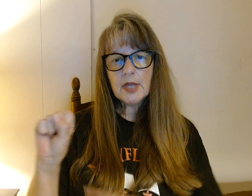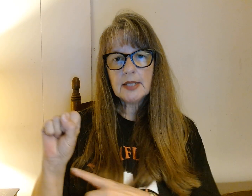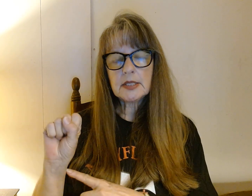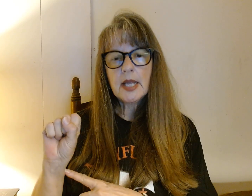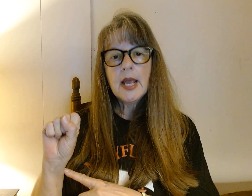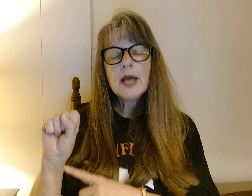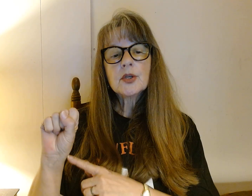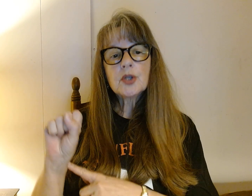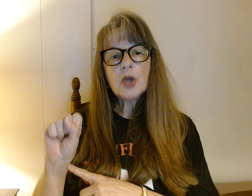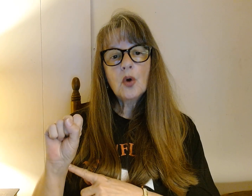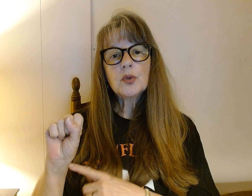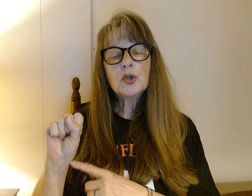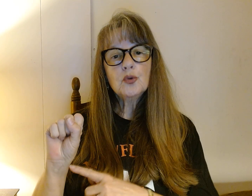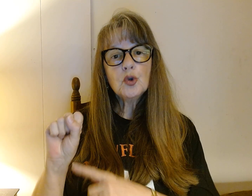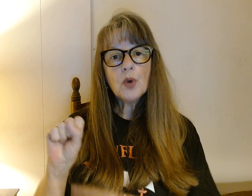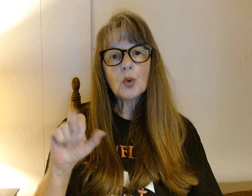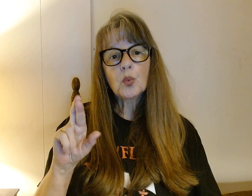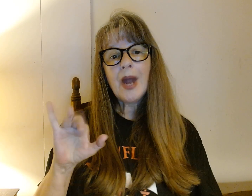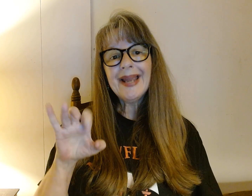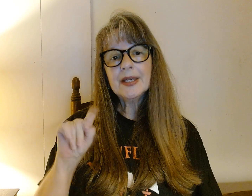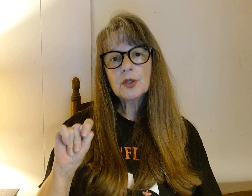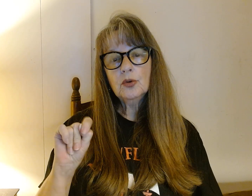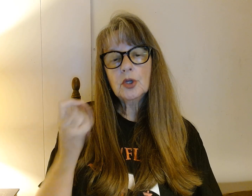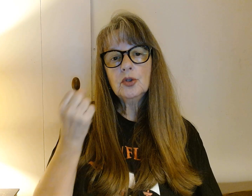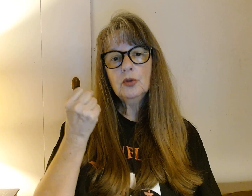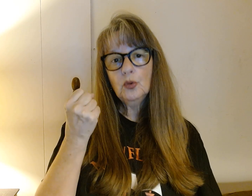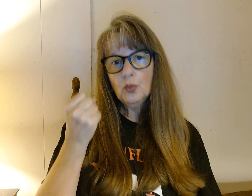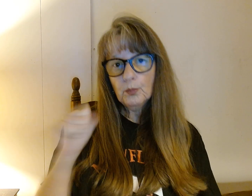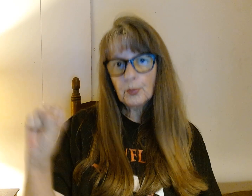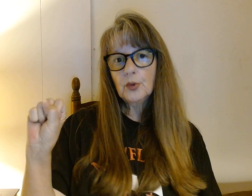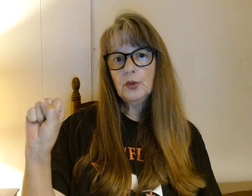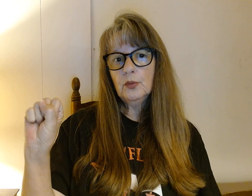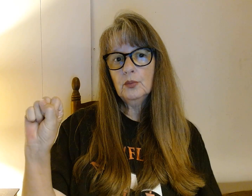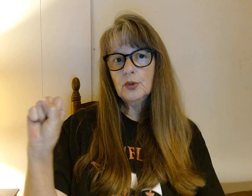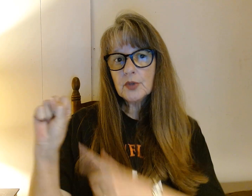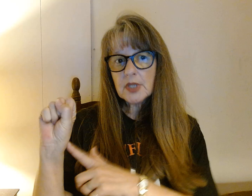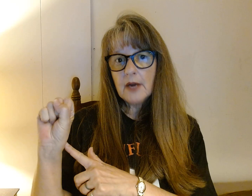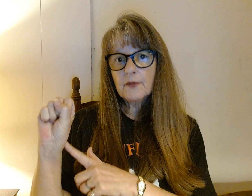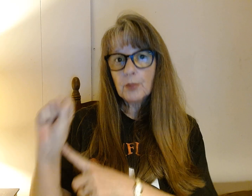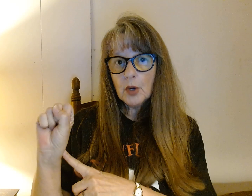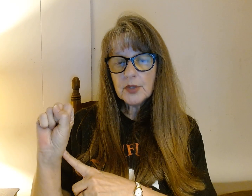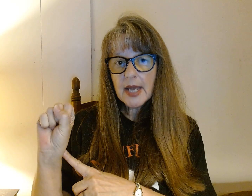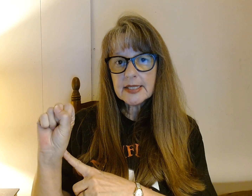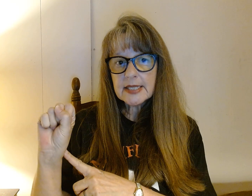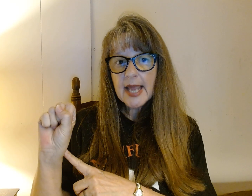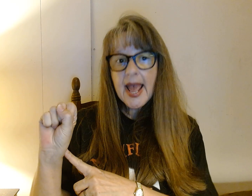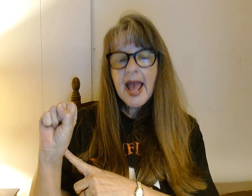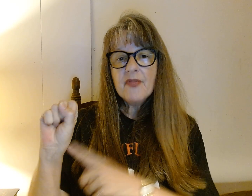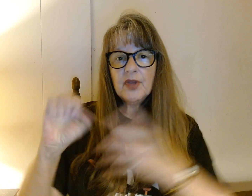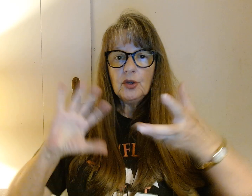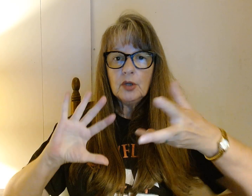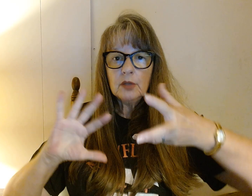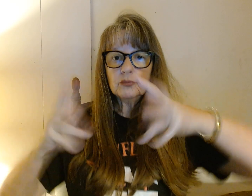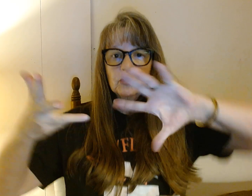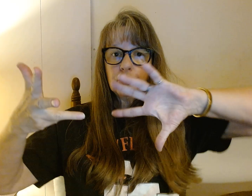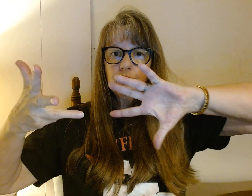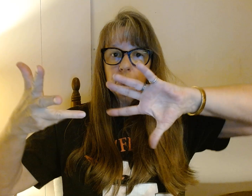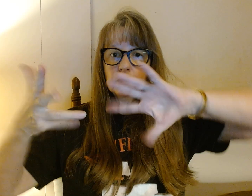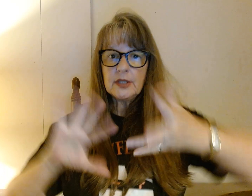protest. So to do a riot, you do the sign for protest, and then you can, it's